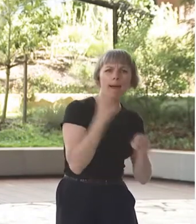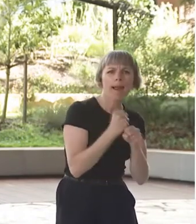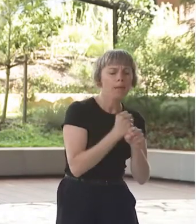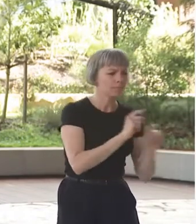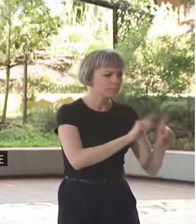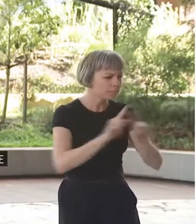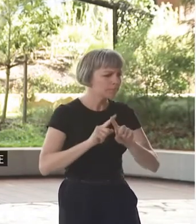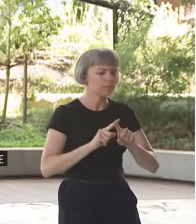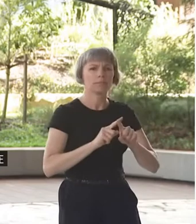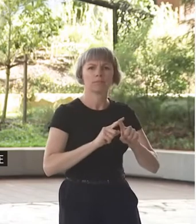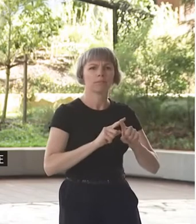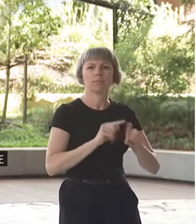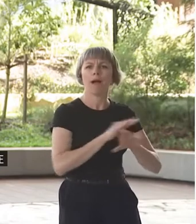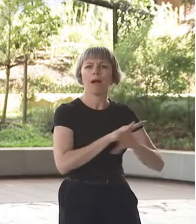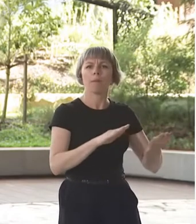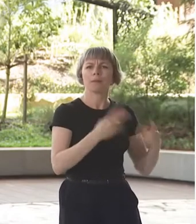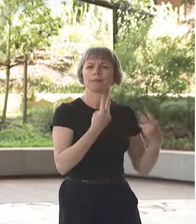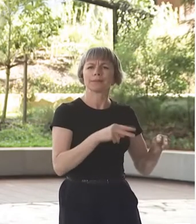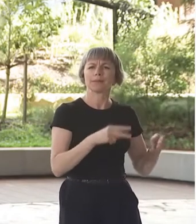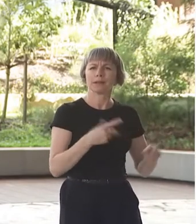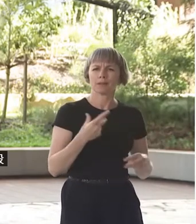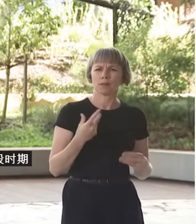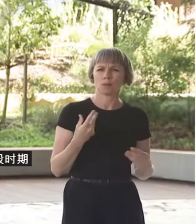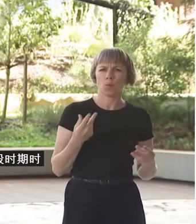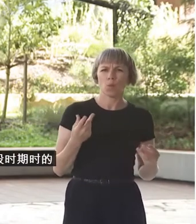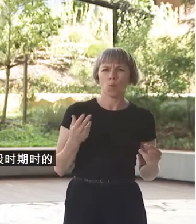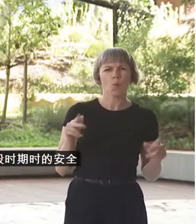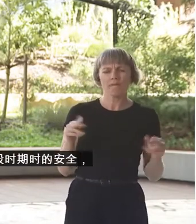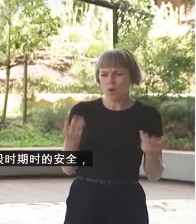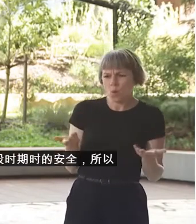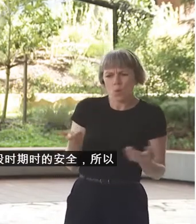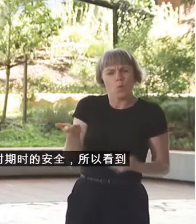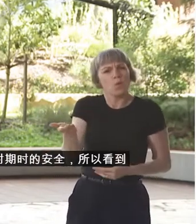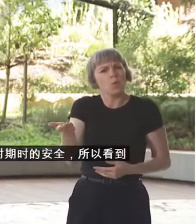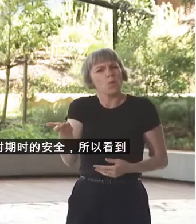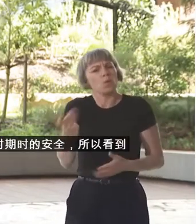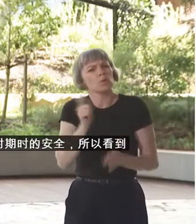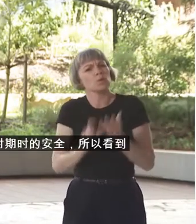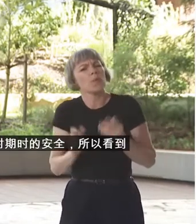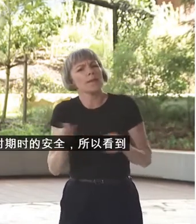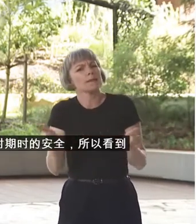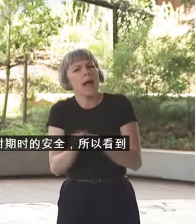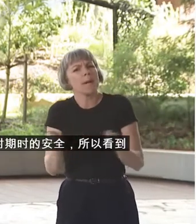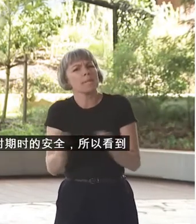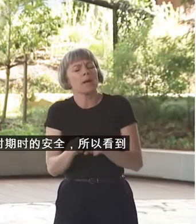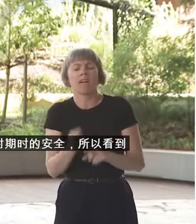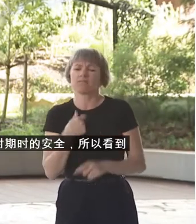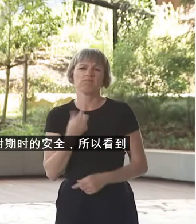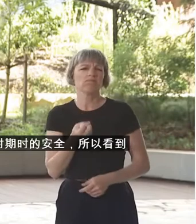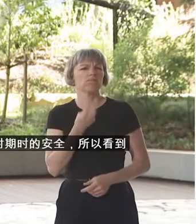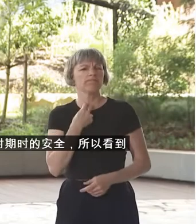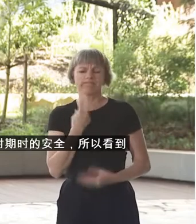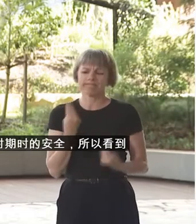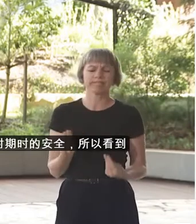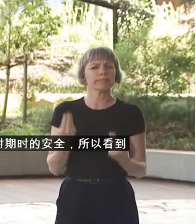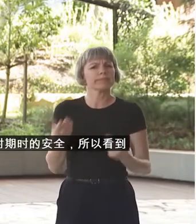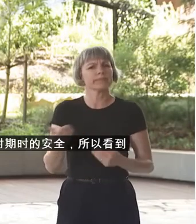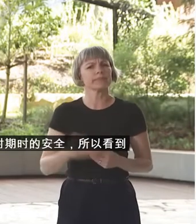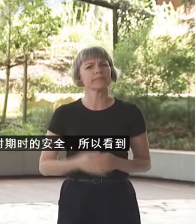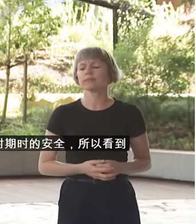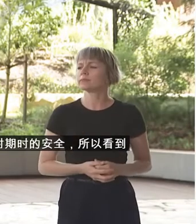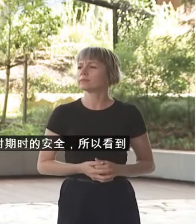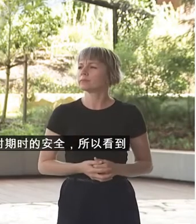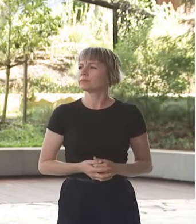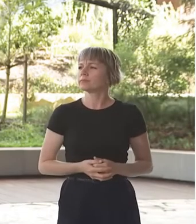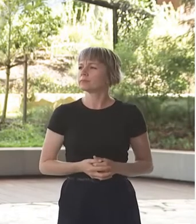keep people safe as we move through this next period of time. So to see that last night, I was incredibly disappointed. Premier, why was the police rule